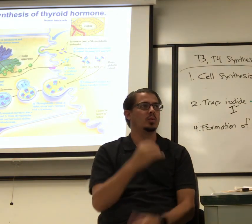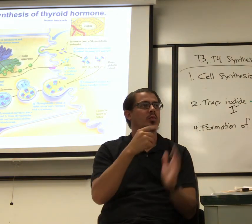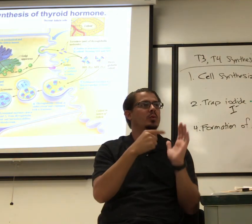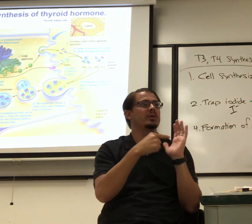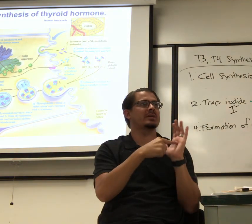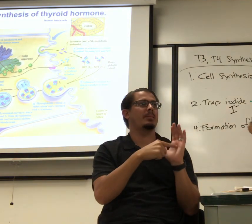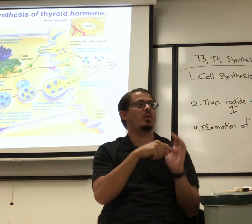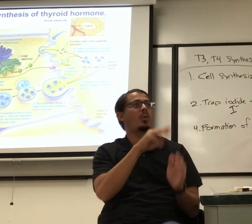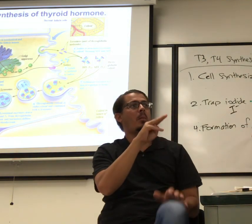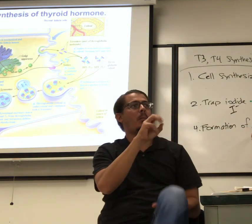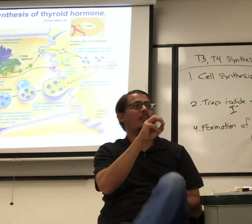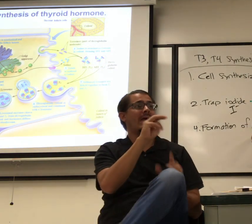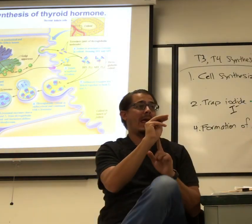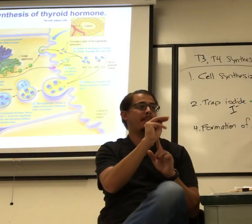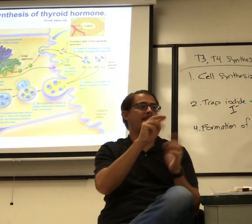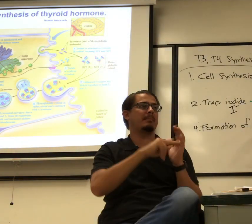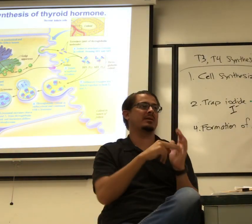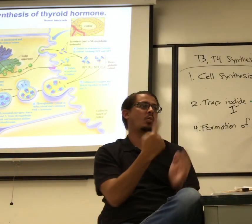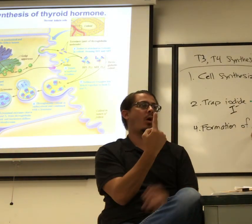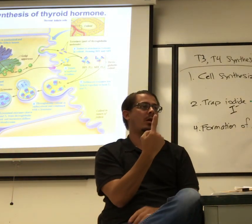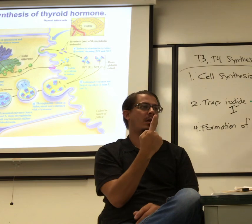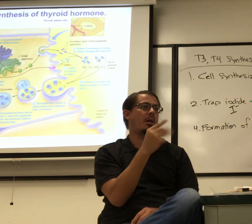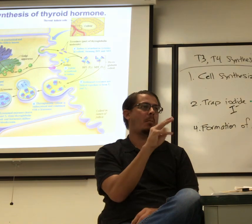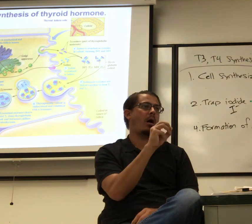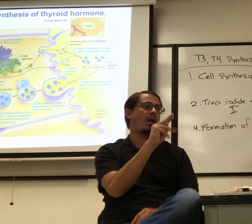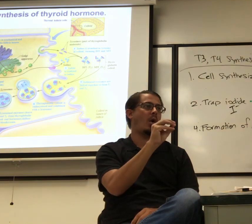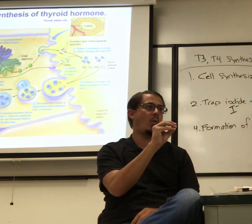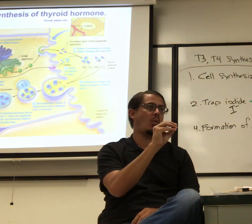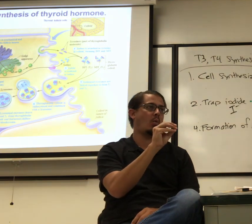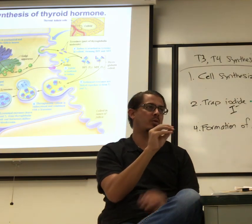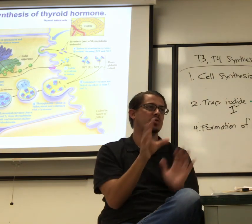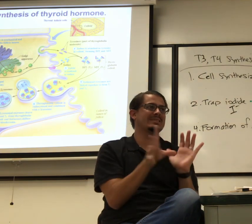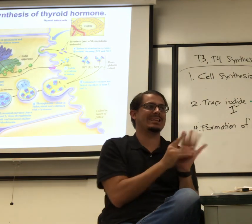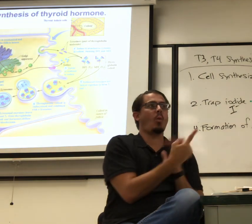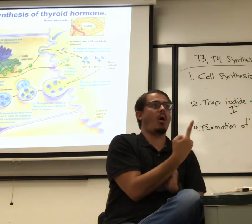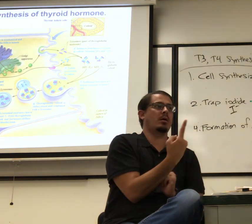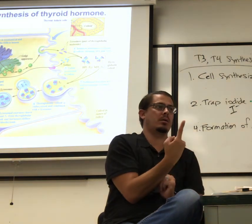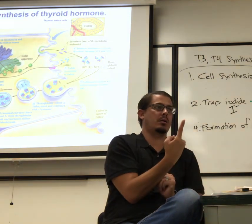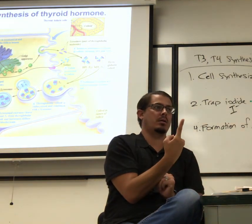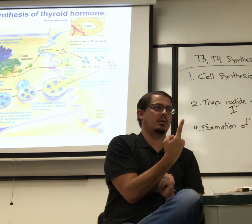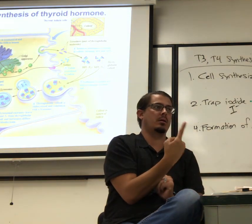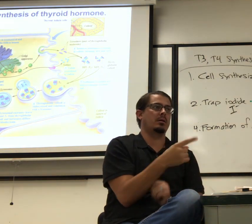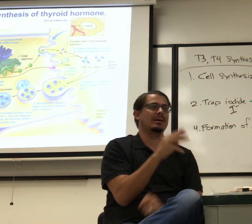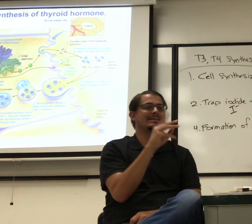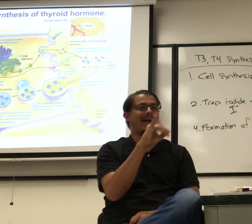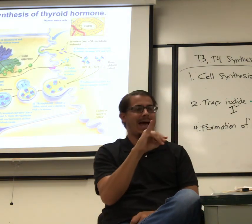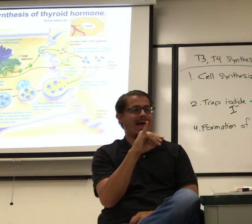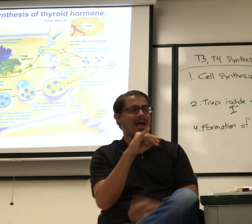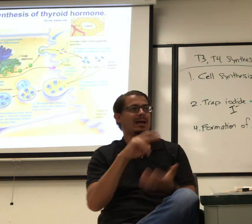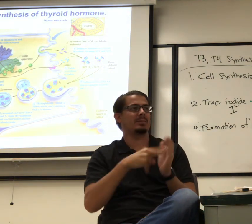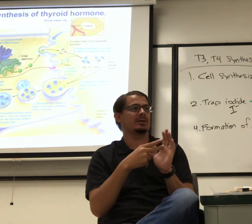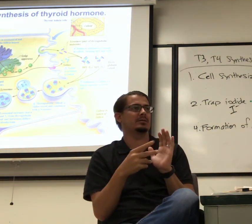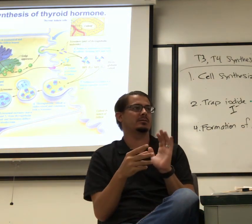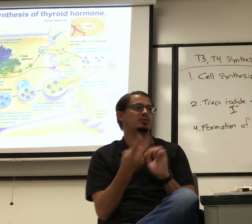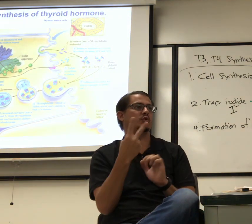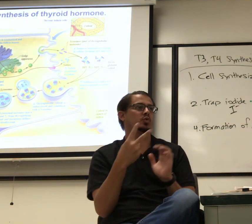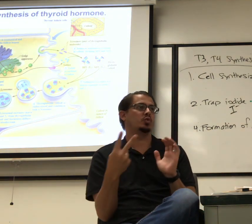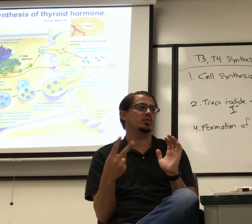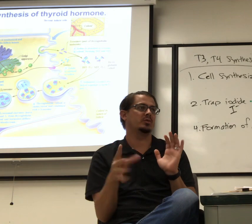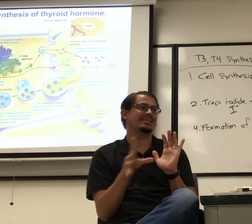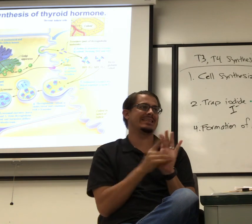diiodotyrosine. So mono 1, di 2. So for example, if it's mono, just stick 1 on there, on